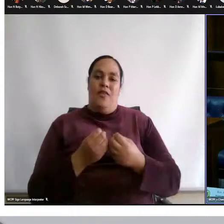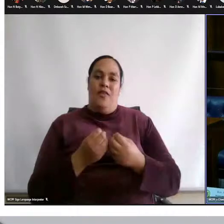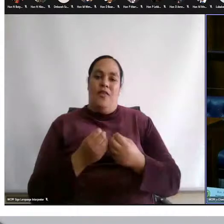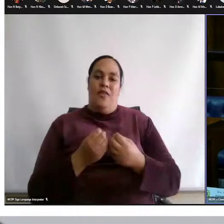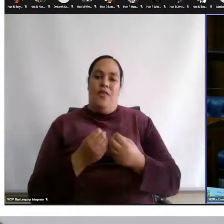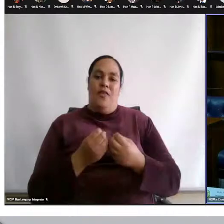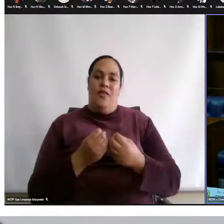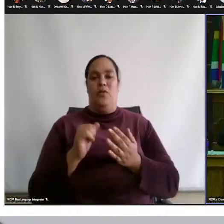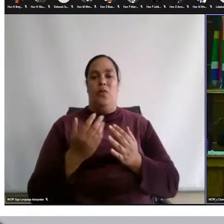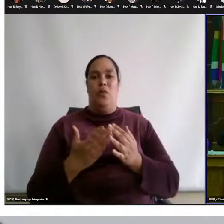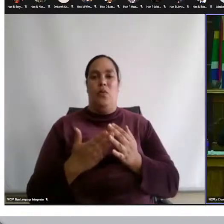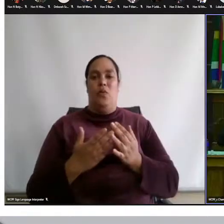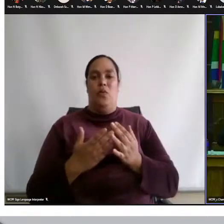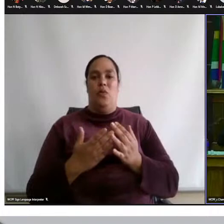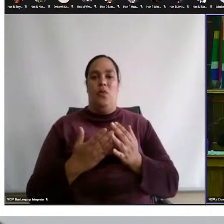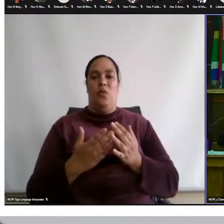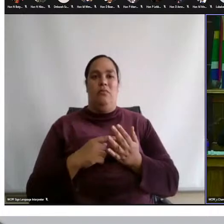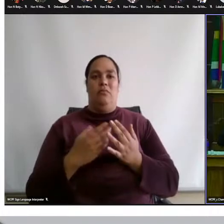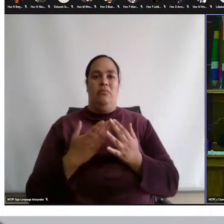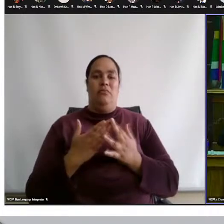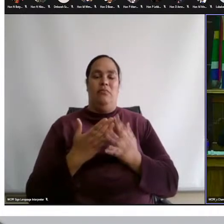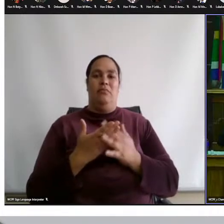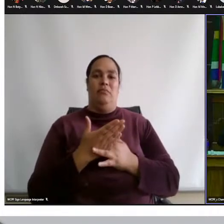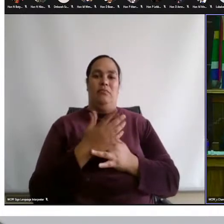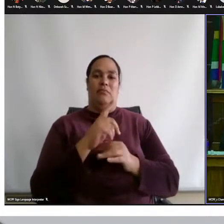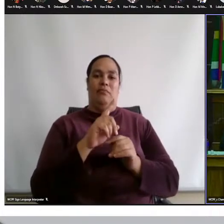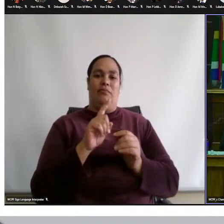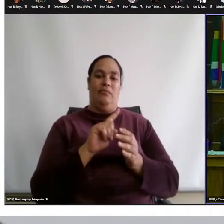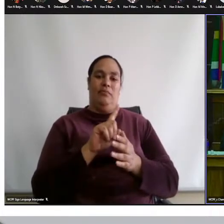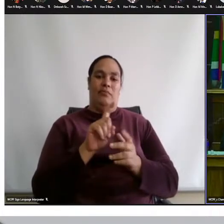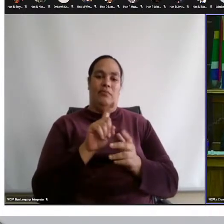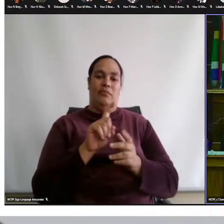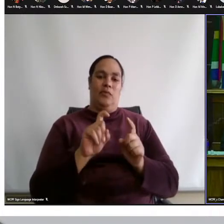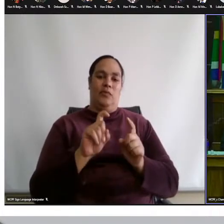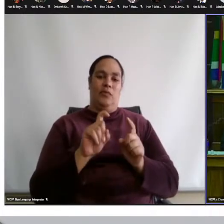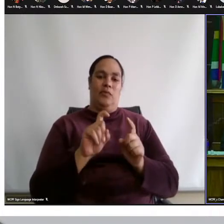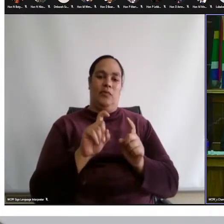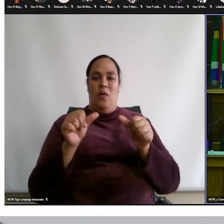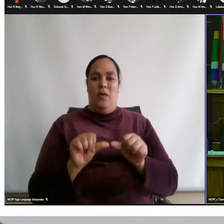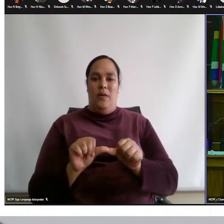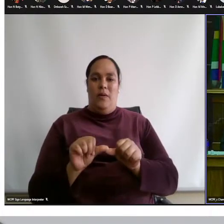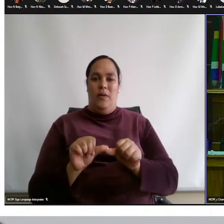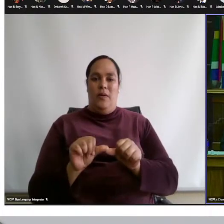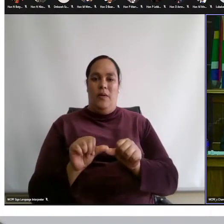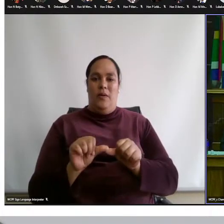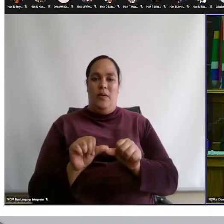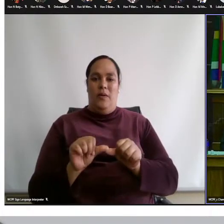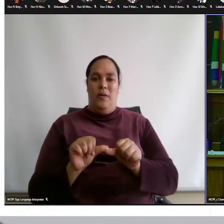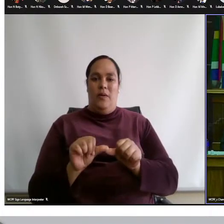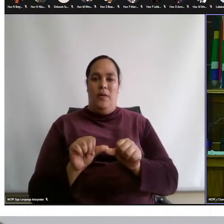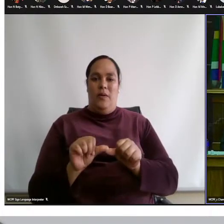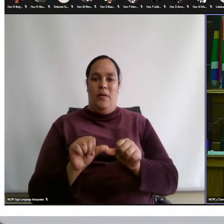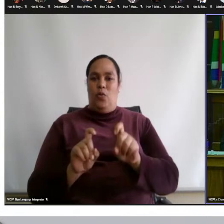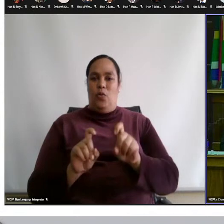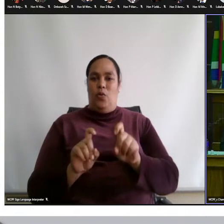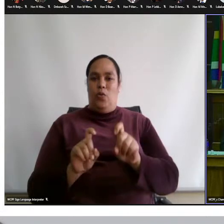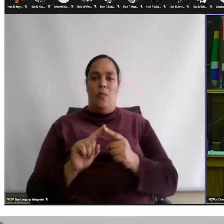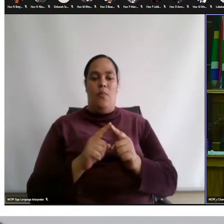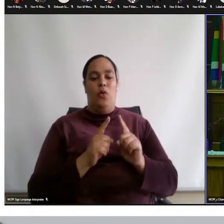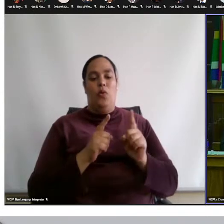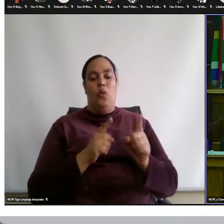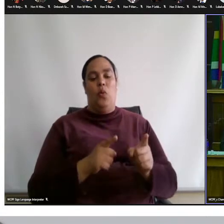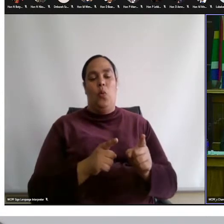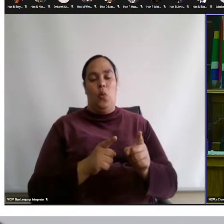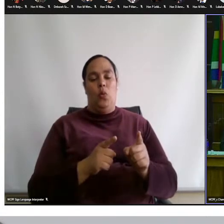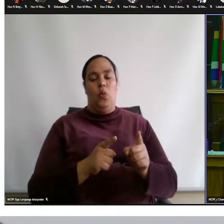the interpellation. And now we move to the questions. Point of order. What is the point